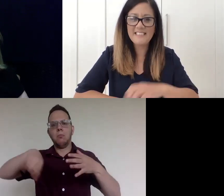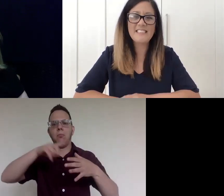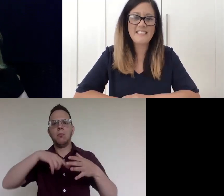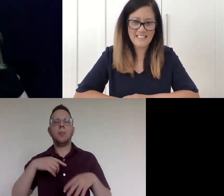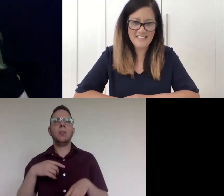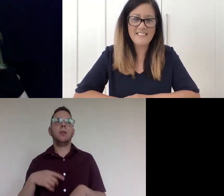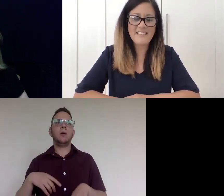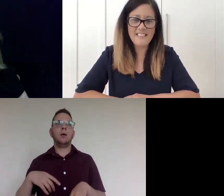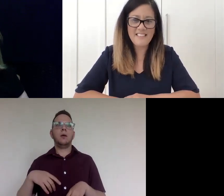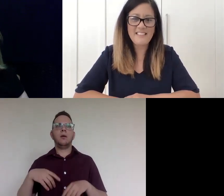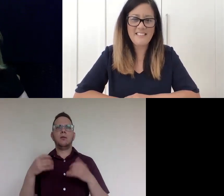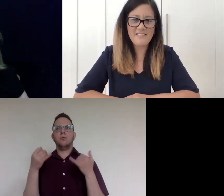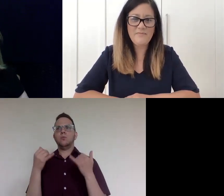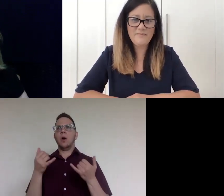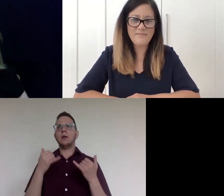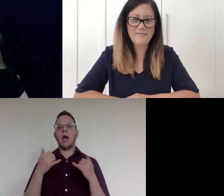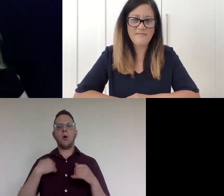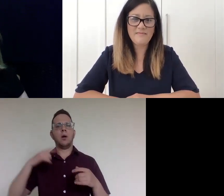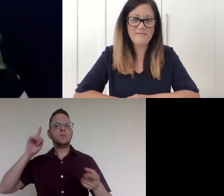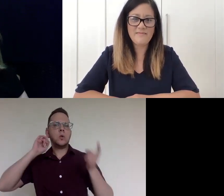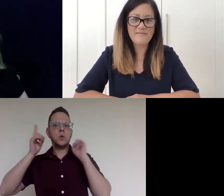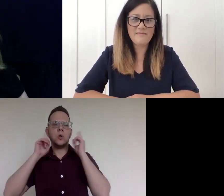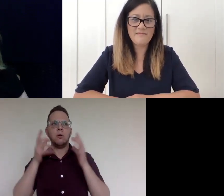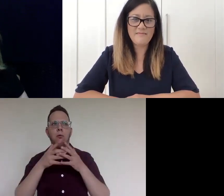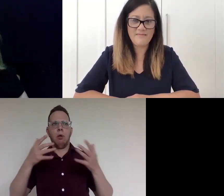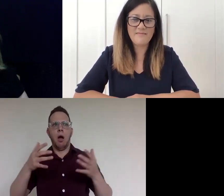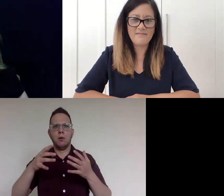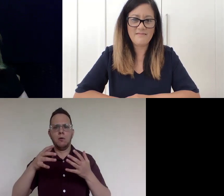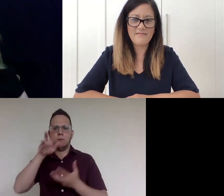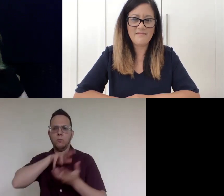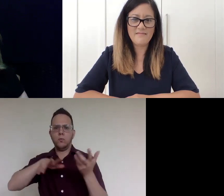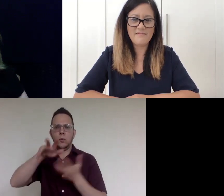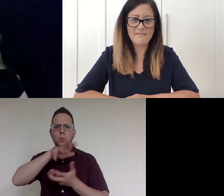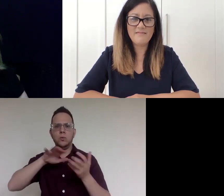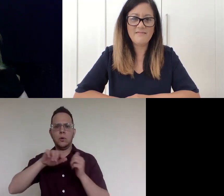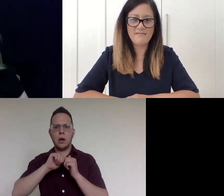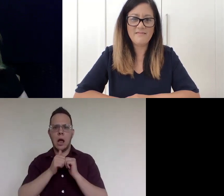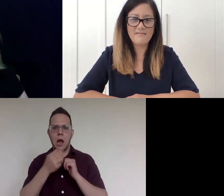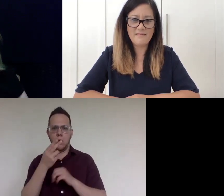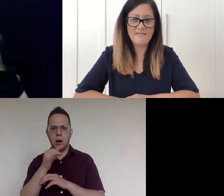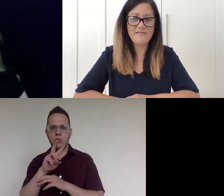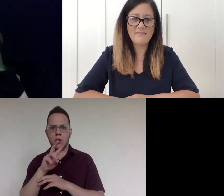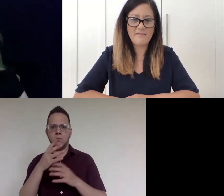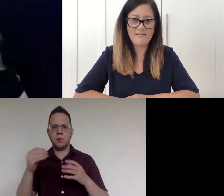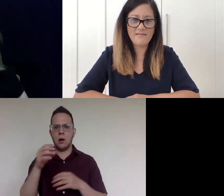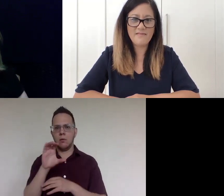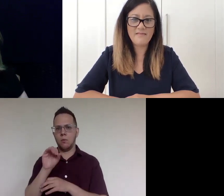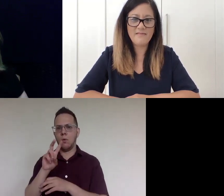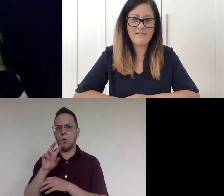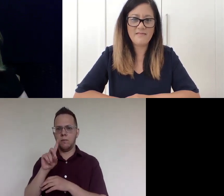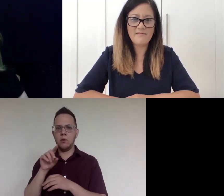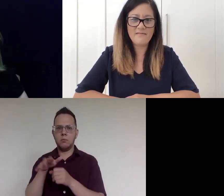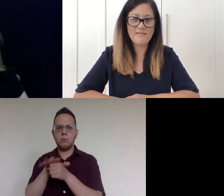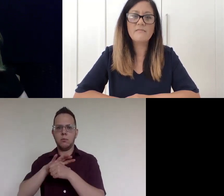confusion about how HIV and COVID are related, and that information is still very, very